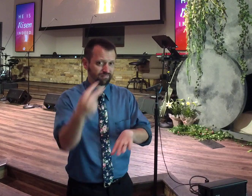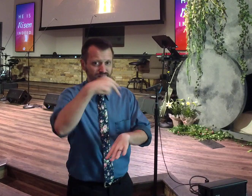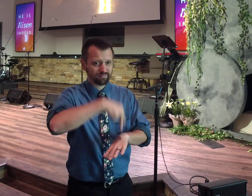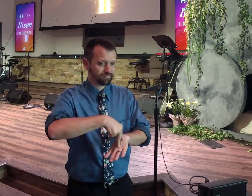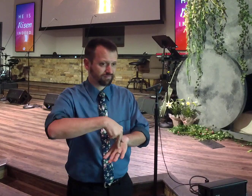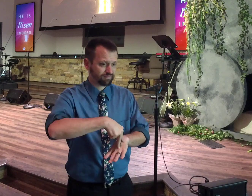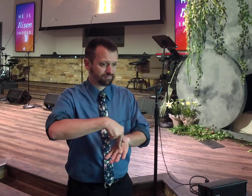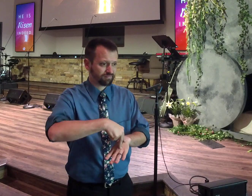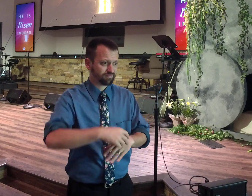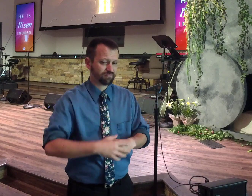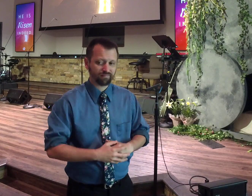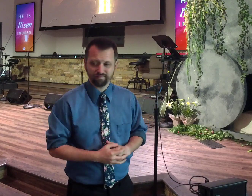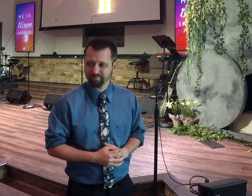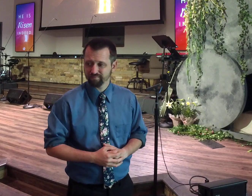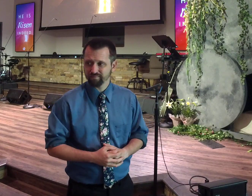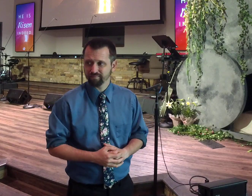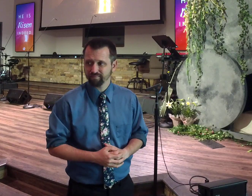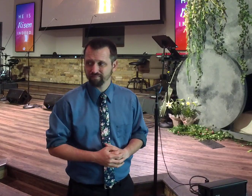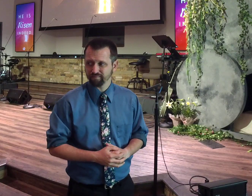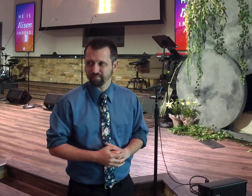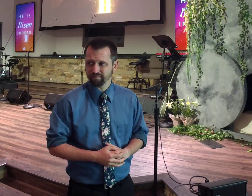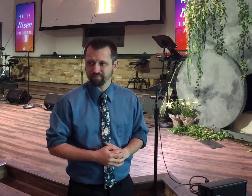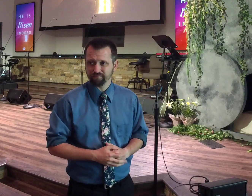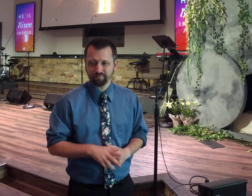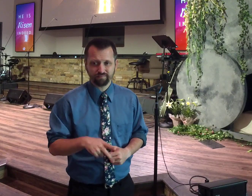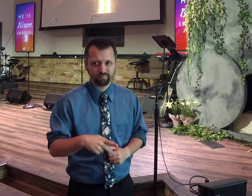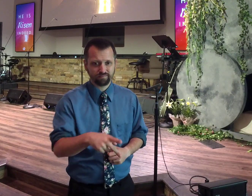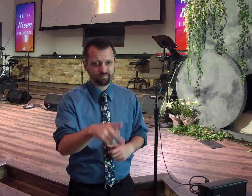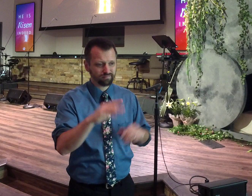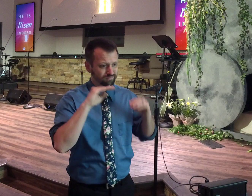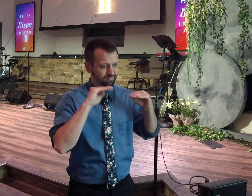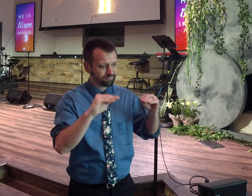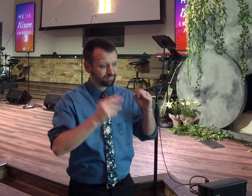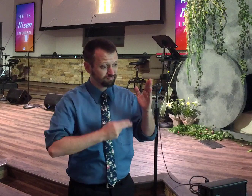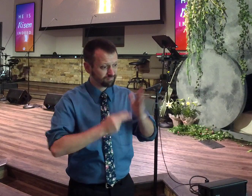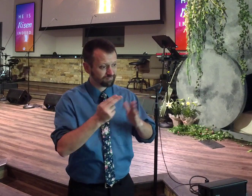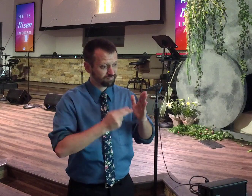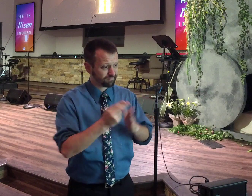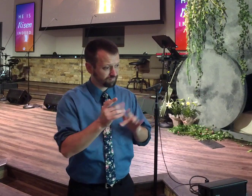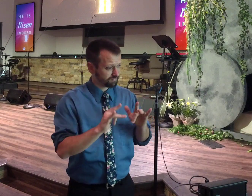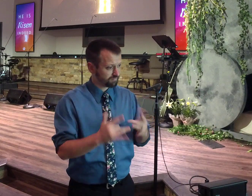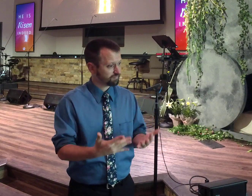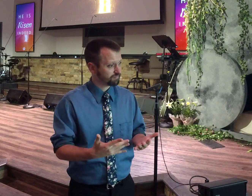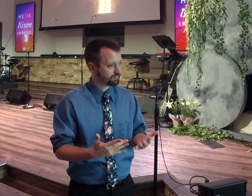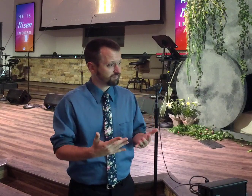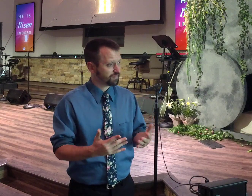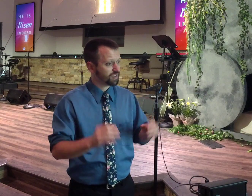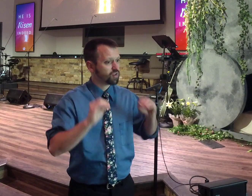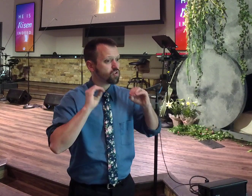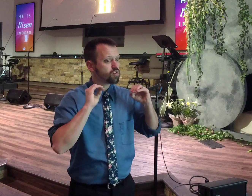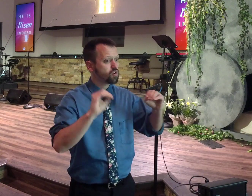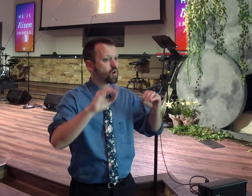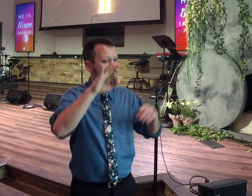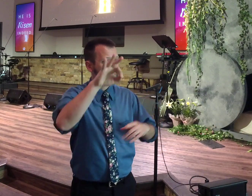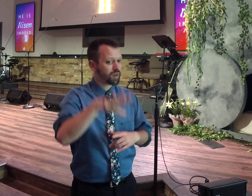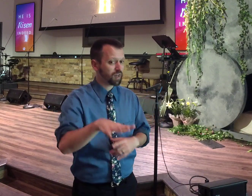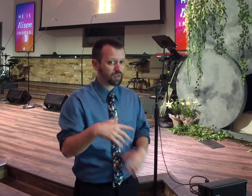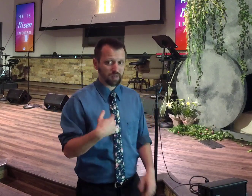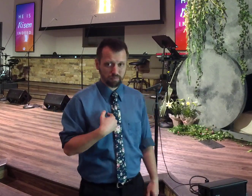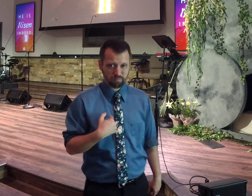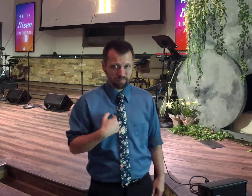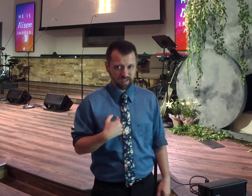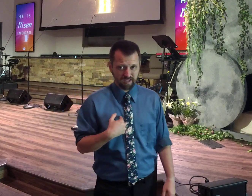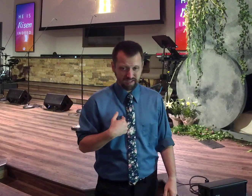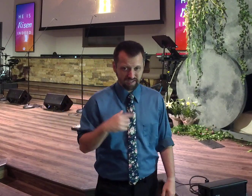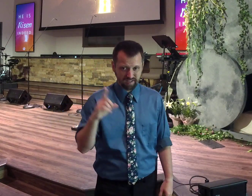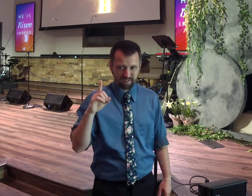He rose again. See, Paul teaches this truth from God's word. And no preacher, whether it's me here this